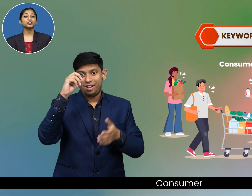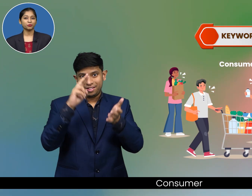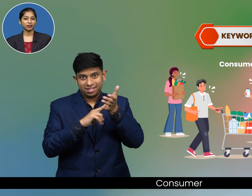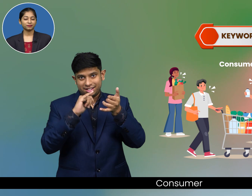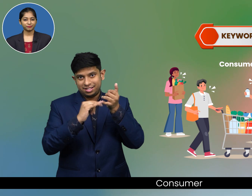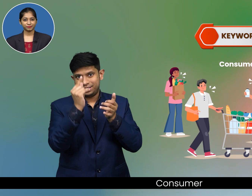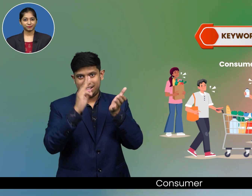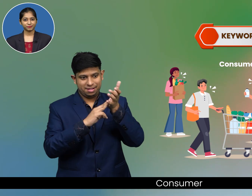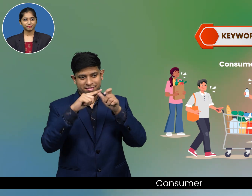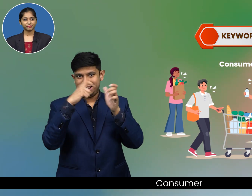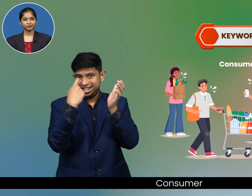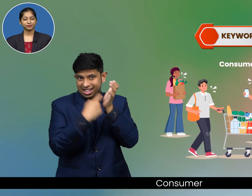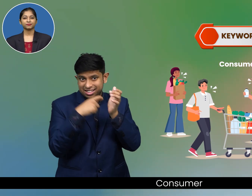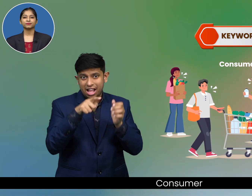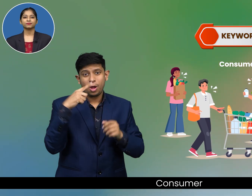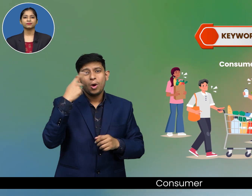Consumer.